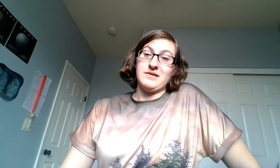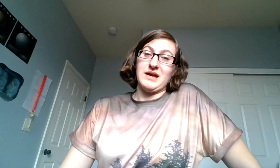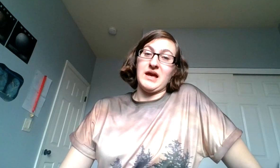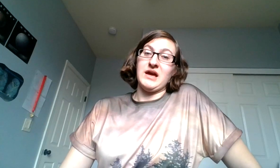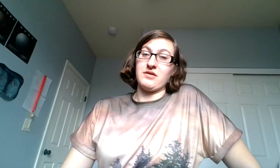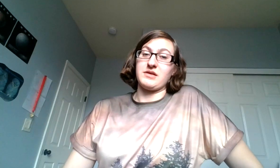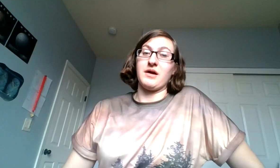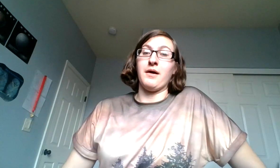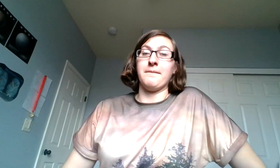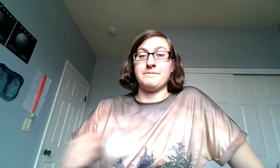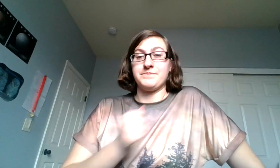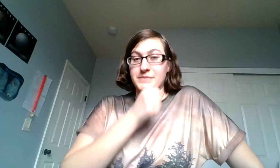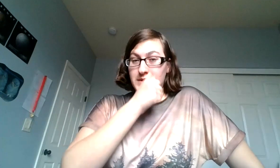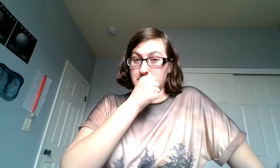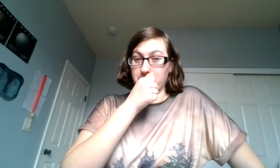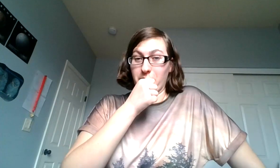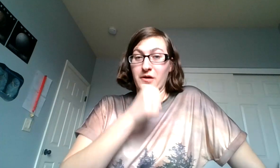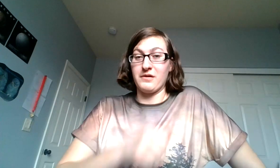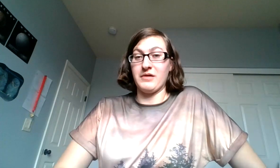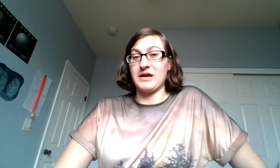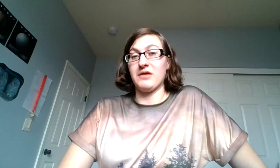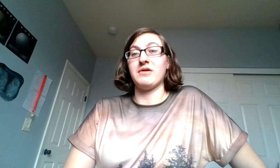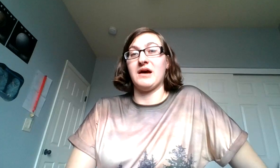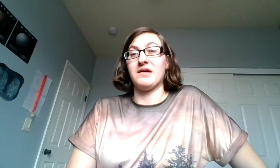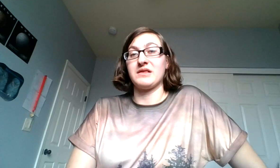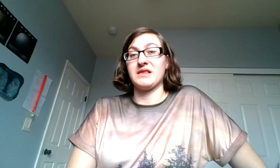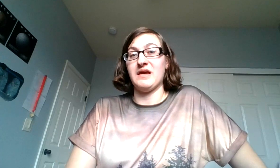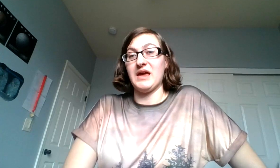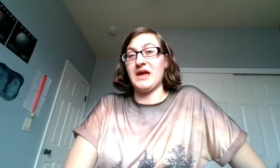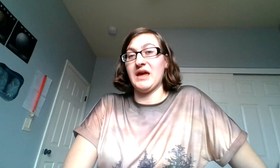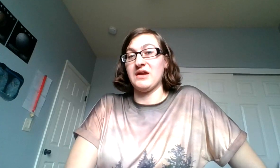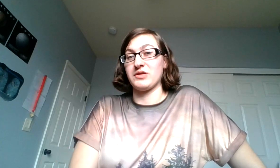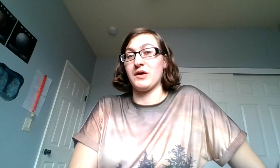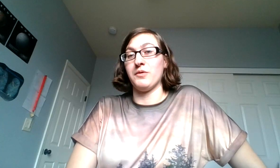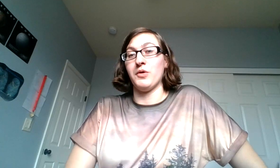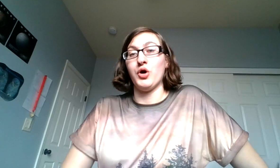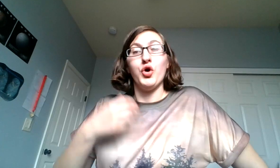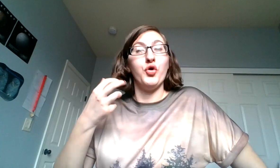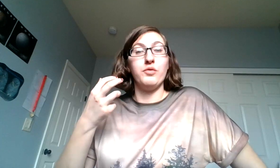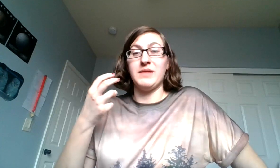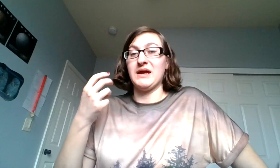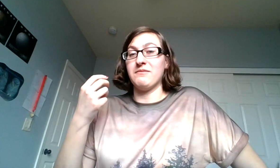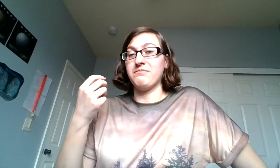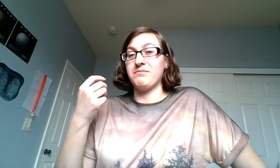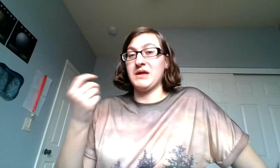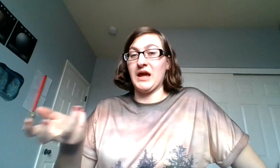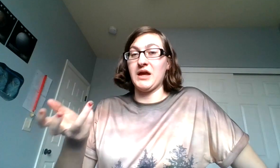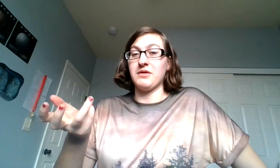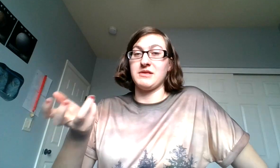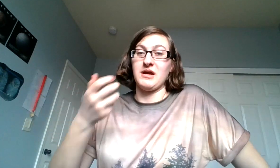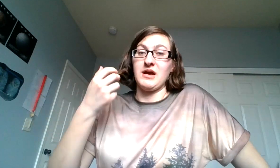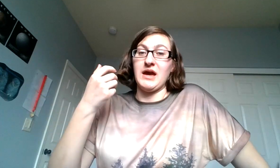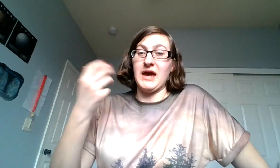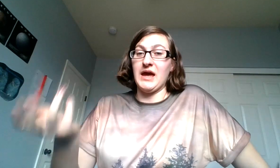And also support like anyone else, and also who make games,